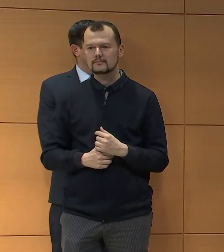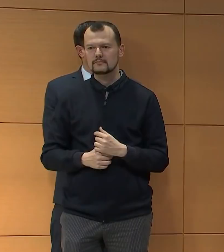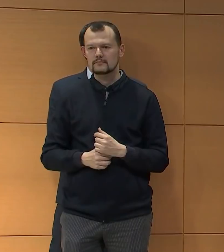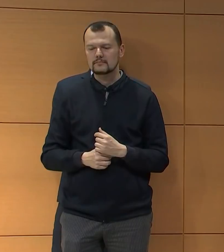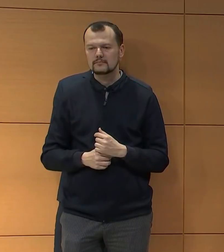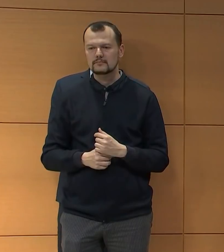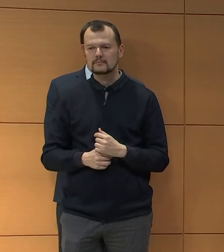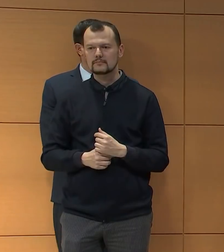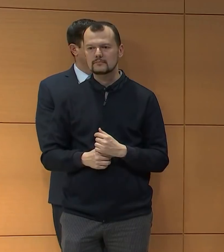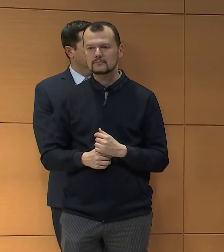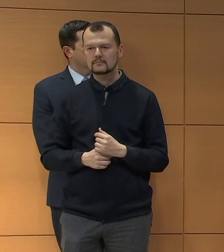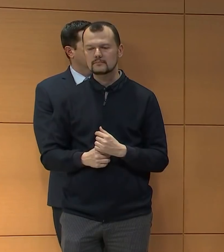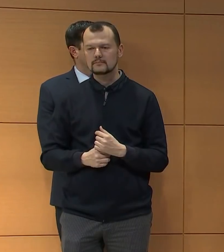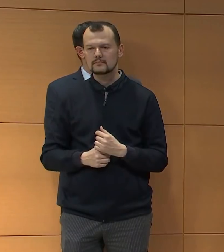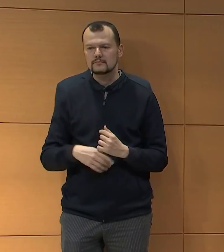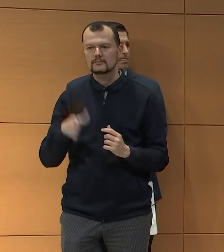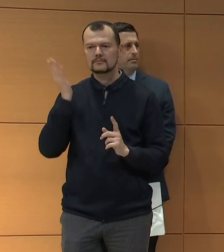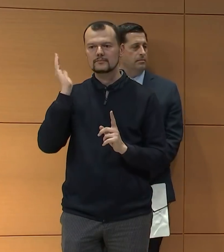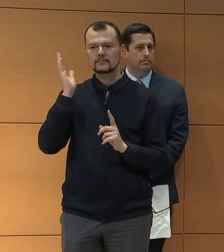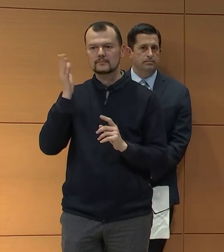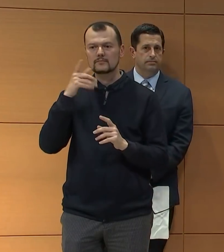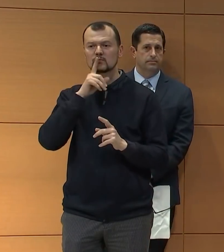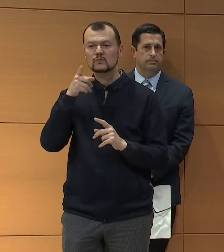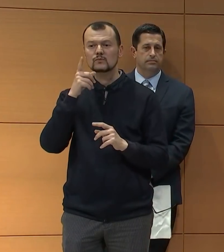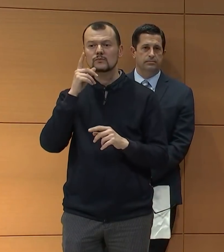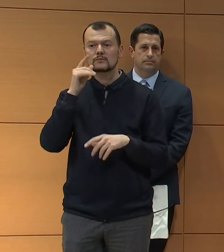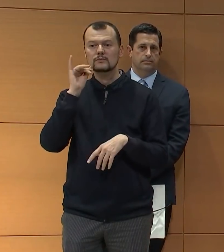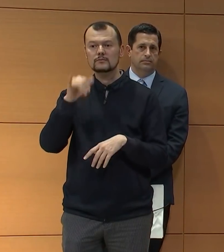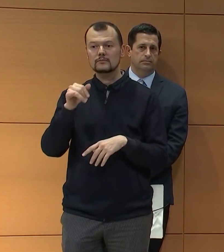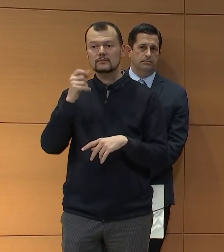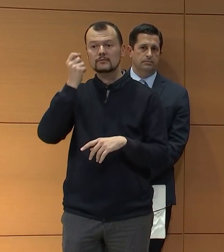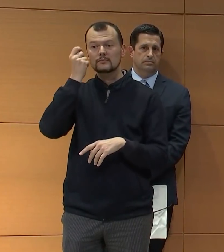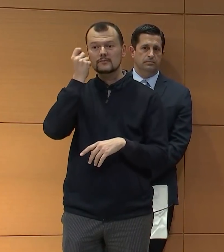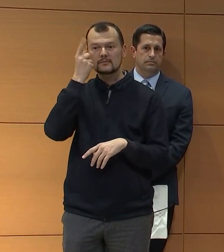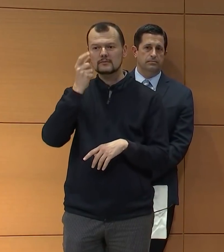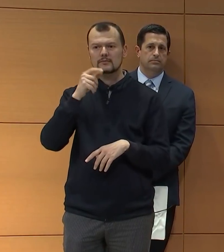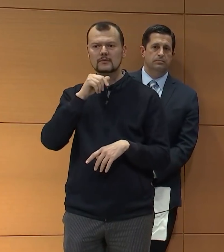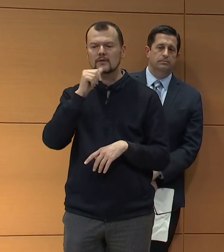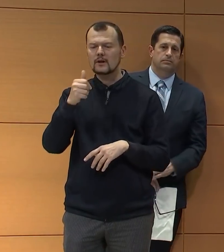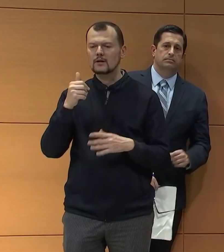exposure initially occurred in Boston, not in Fairfax County.